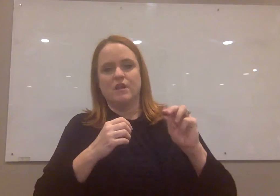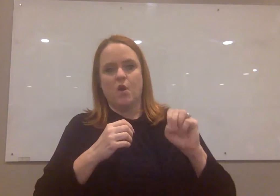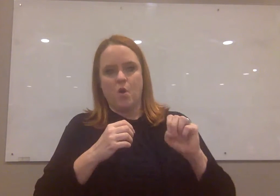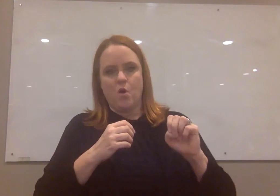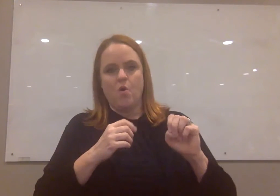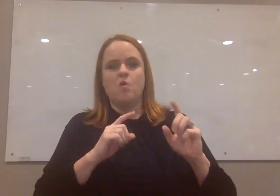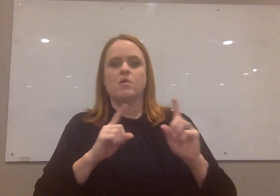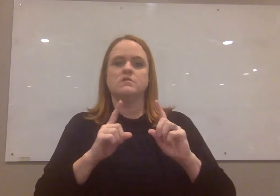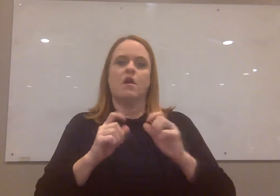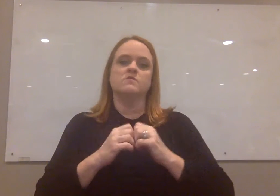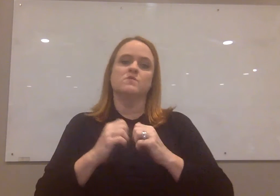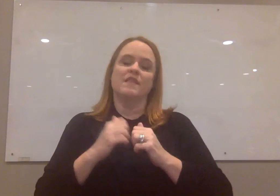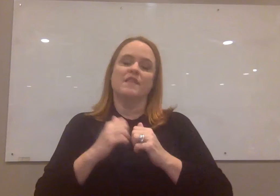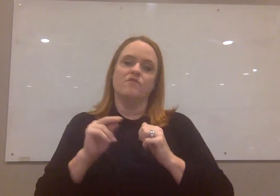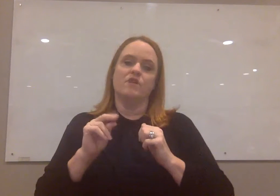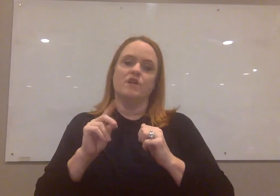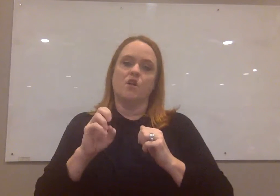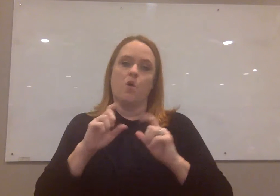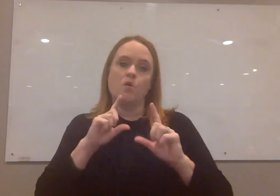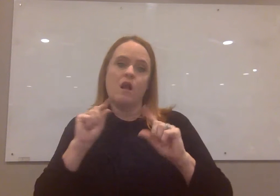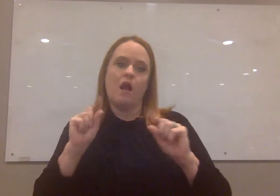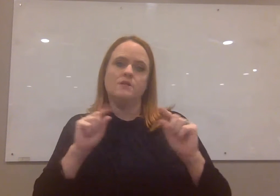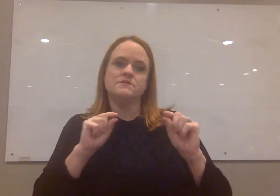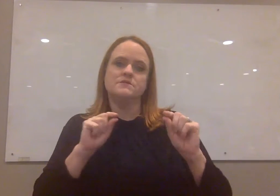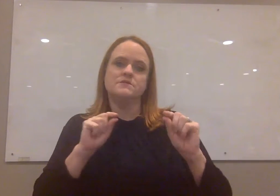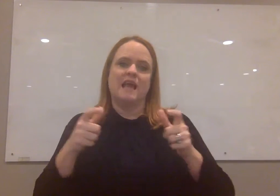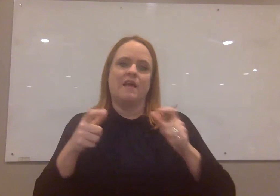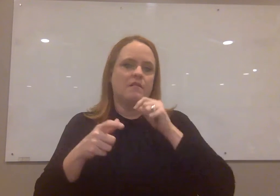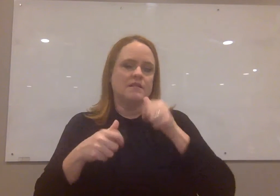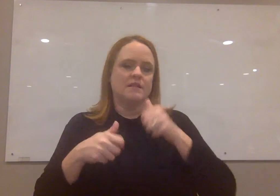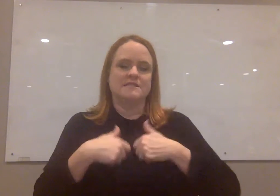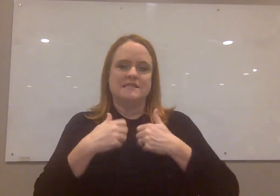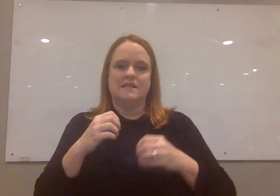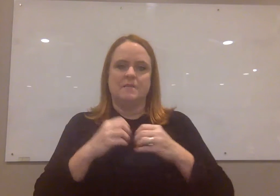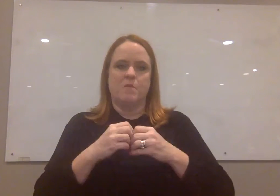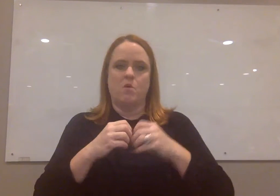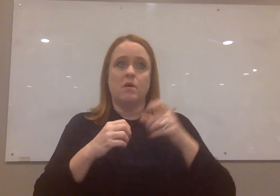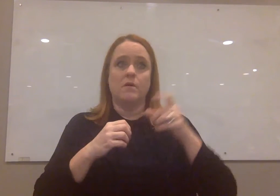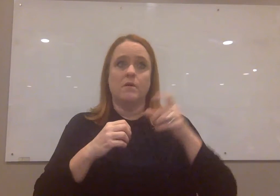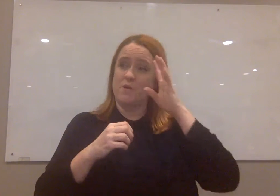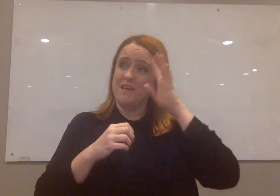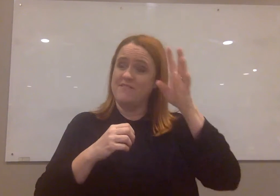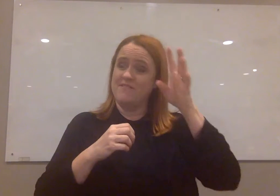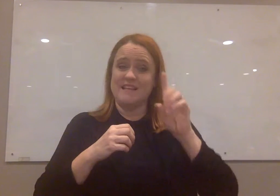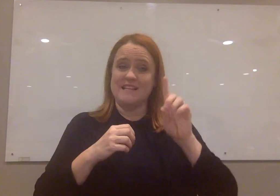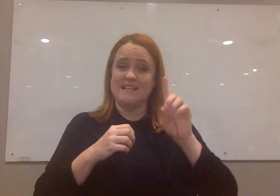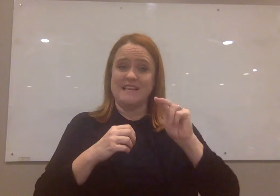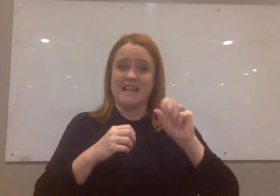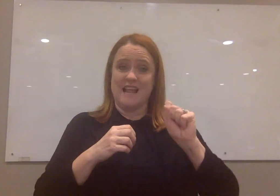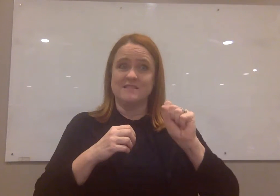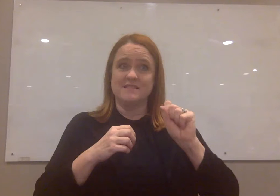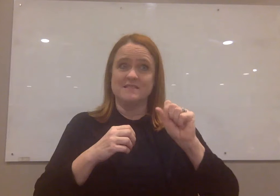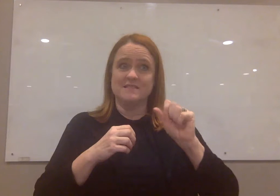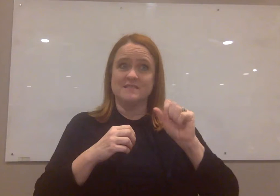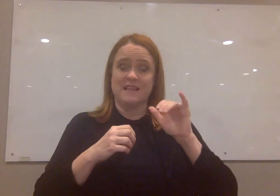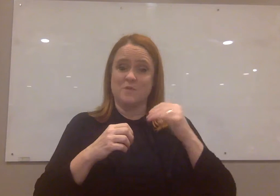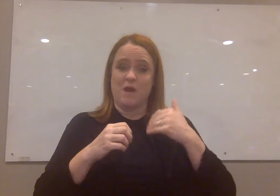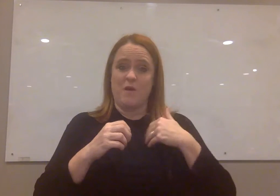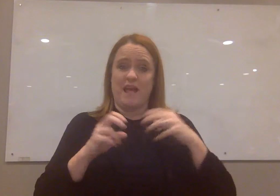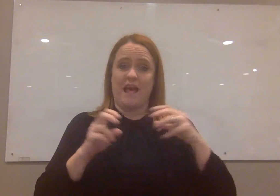anymore. In other words, reinvent the image. That's what they're going for. That's why we DNS though is a strict tree